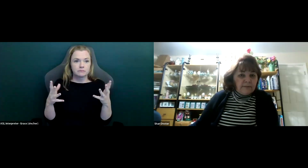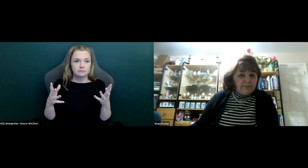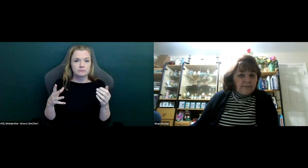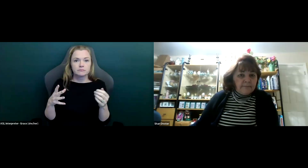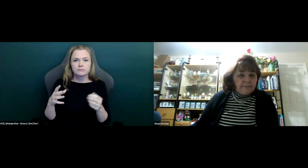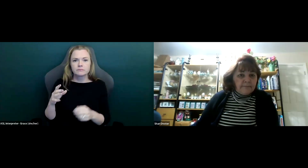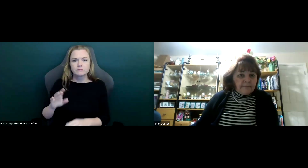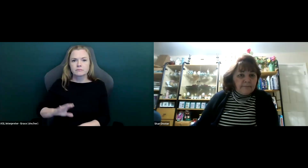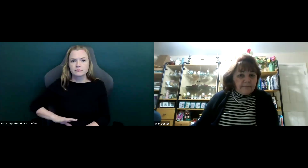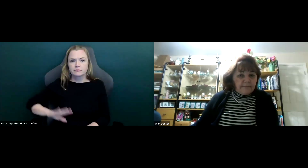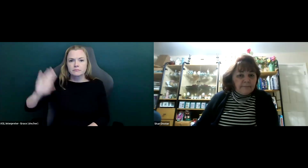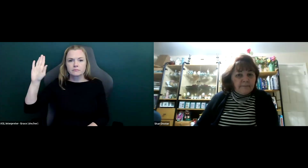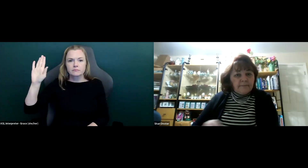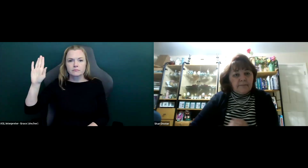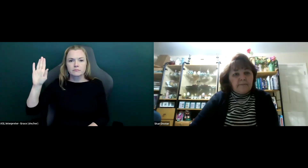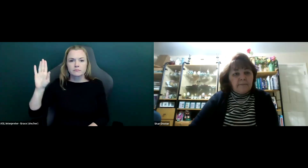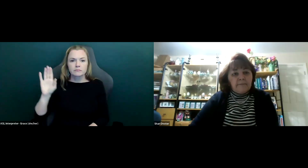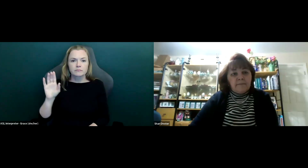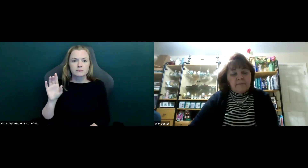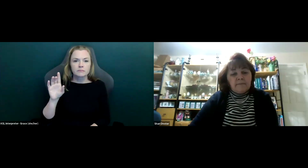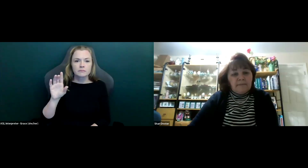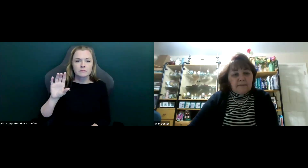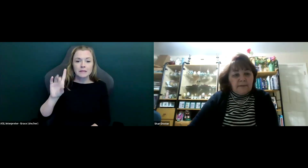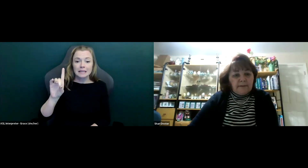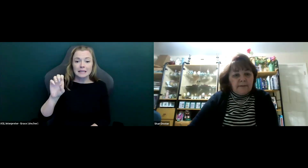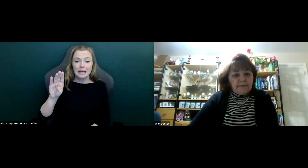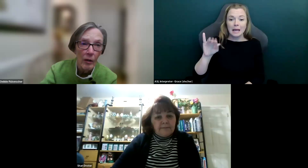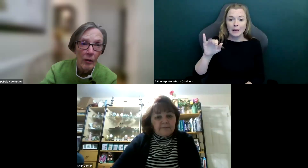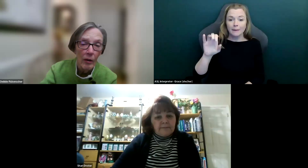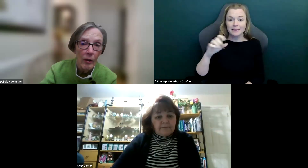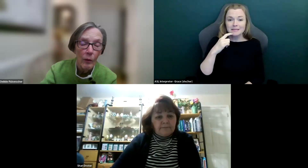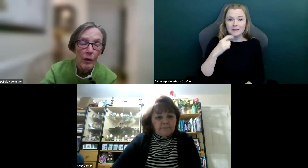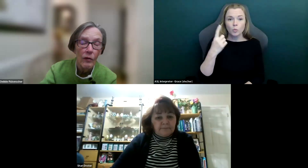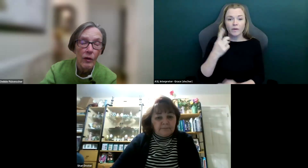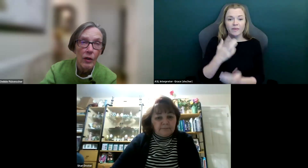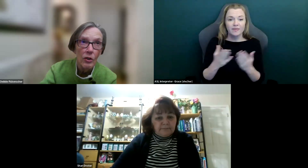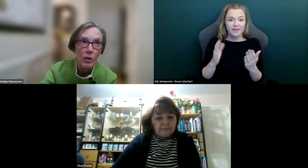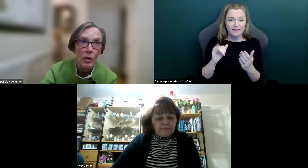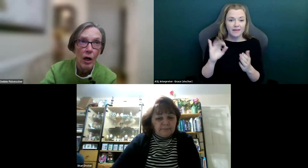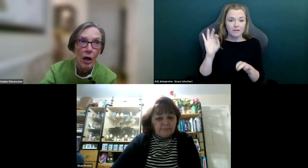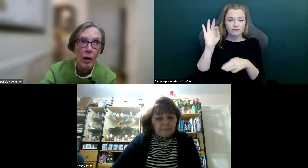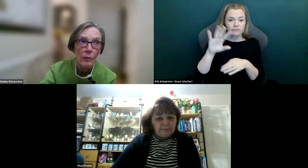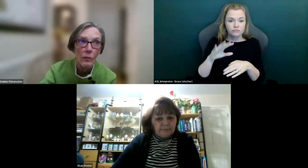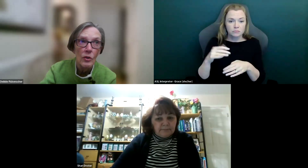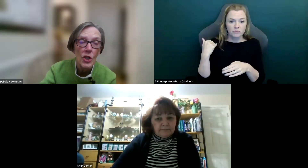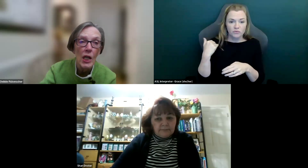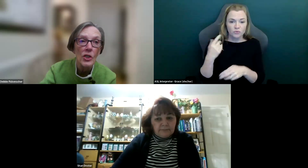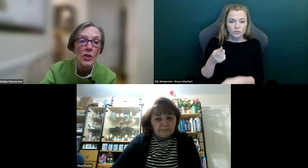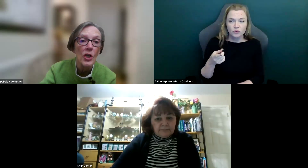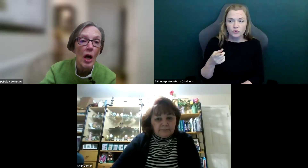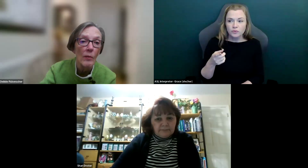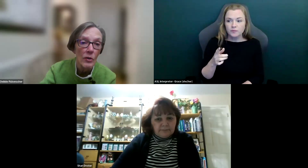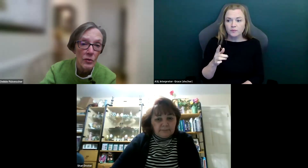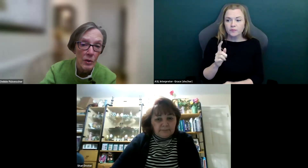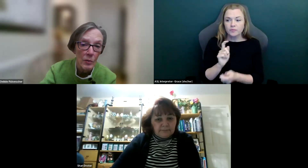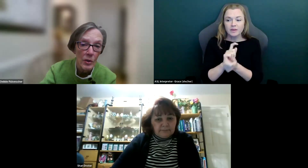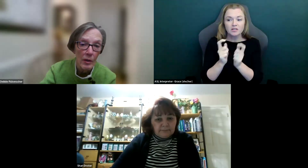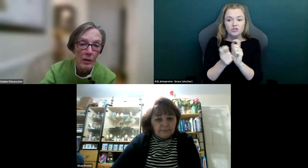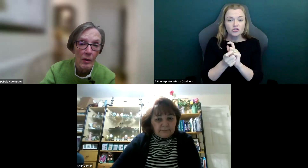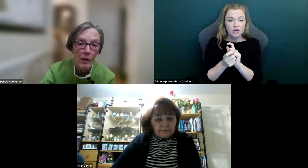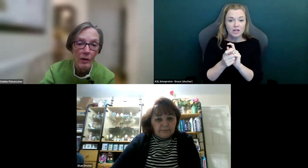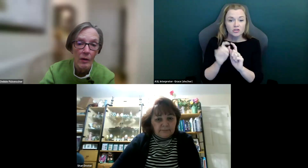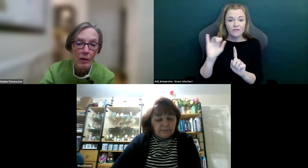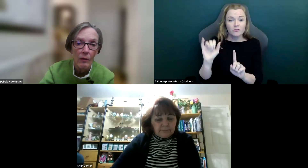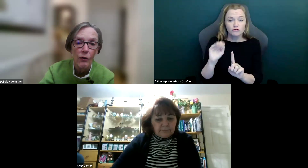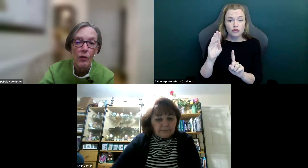I think one of the things that was mentioned earlier was the change in job